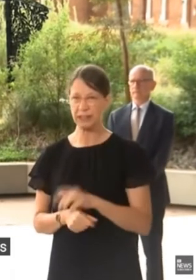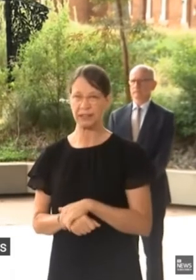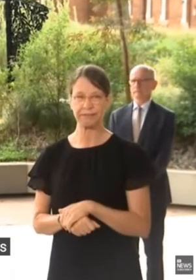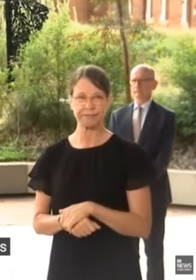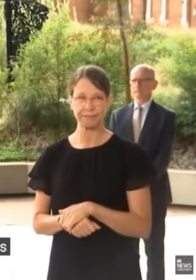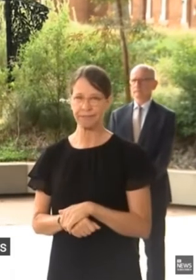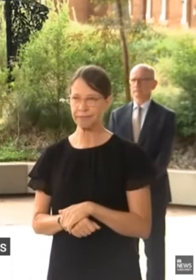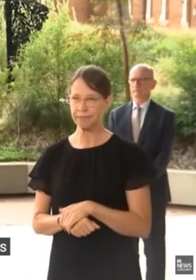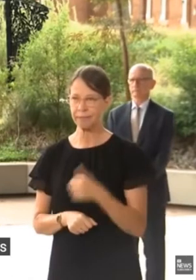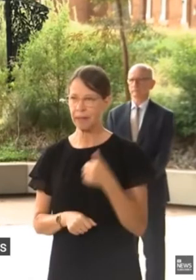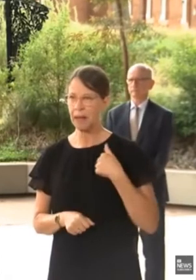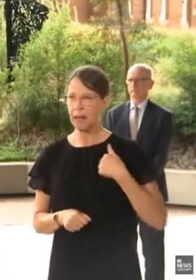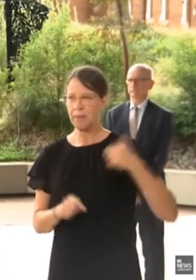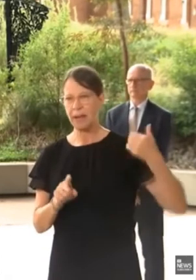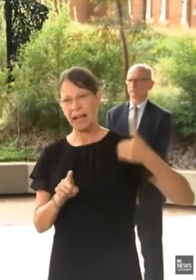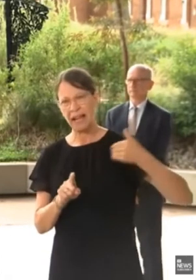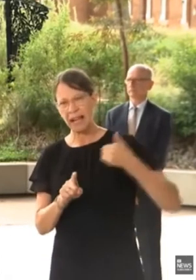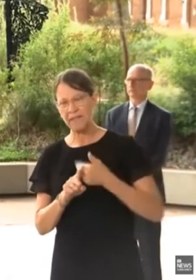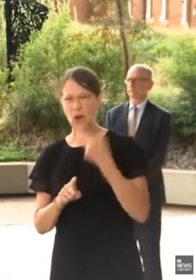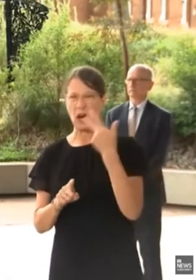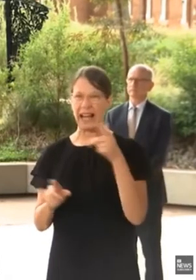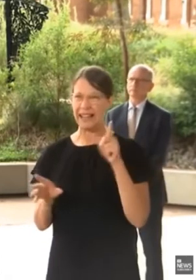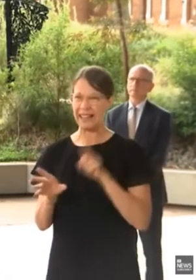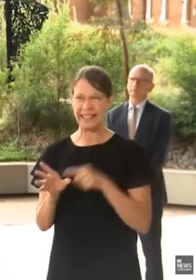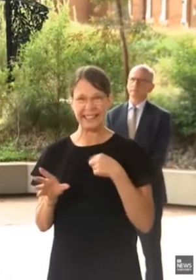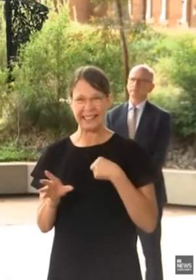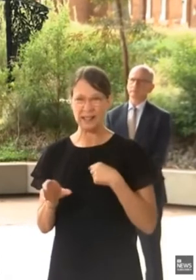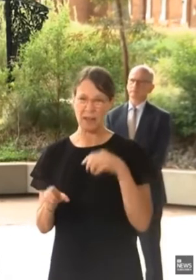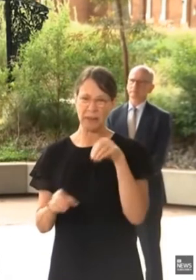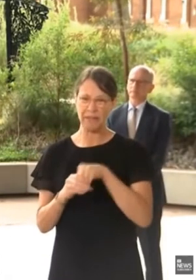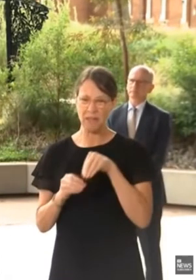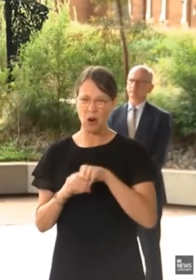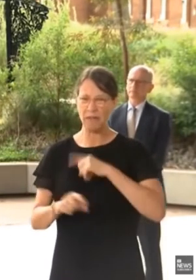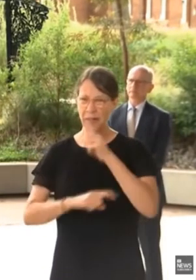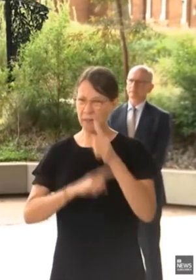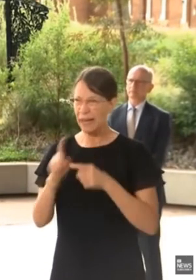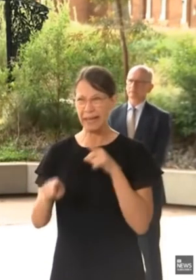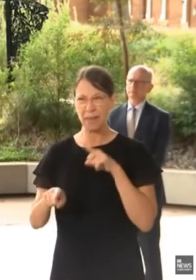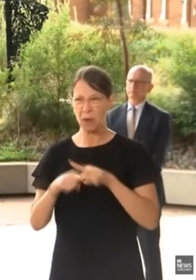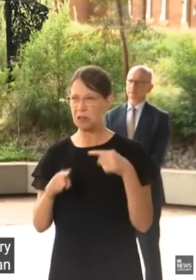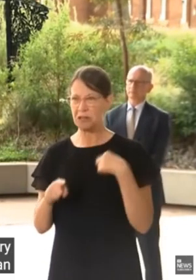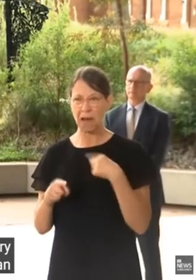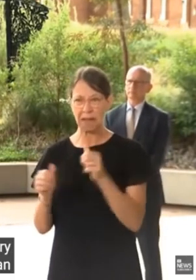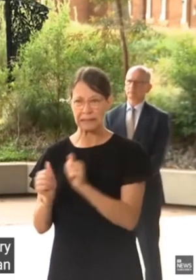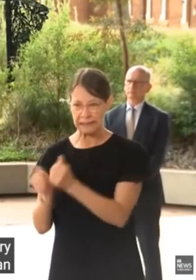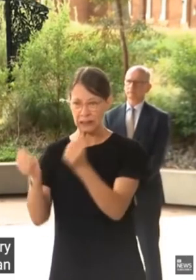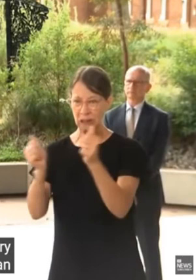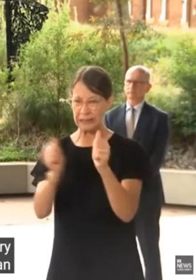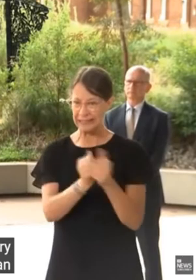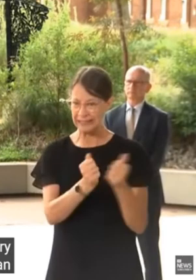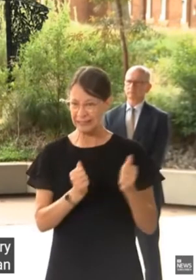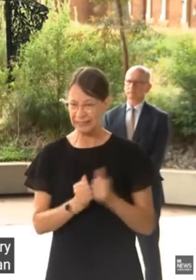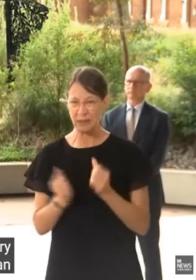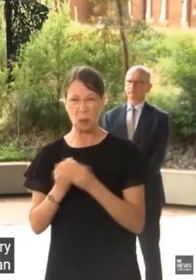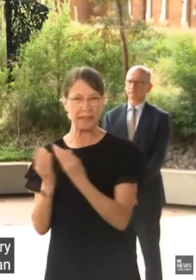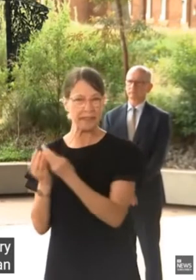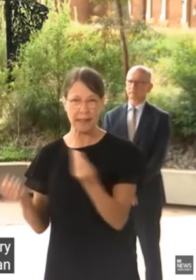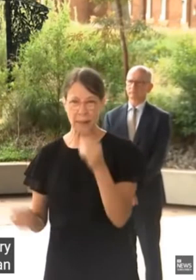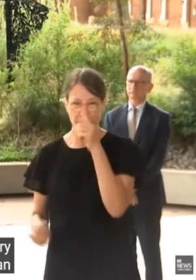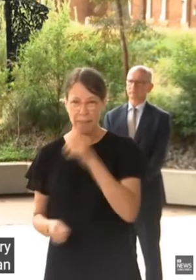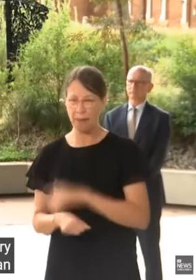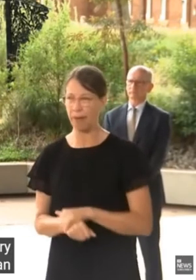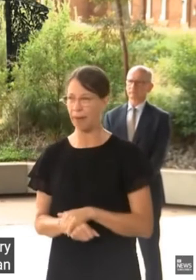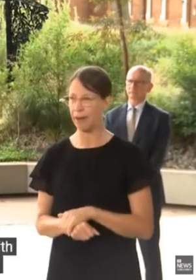years and disagree. Almost every cabinet meeting I'm in, I'll probably disagree with people. I've disagreed